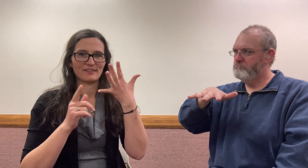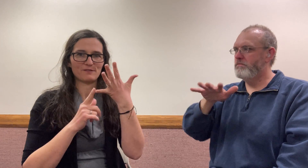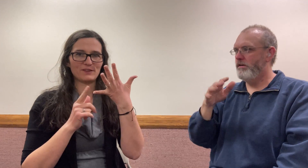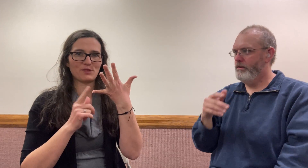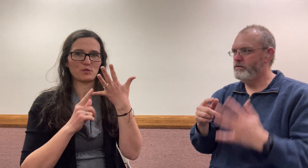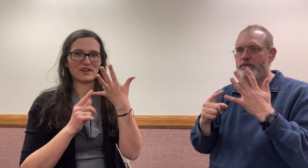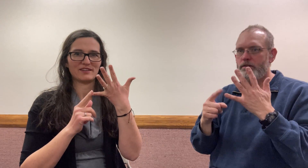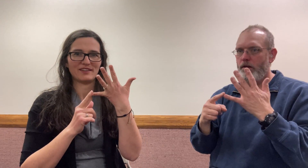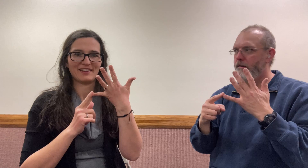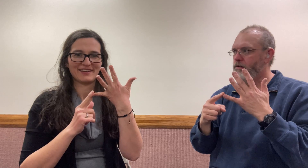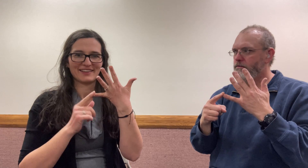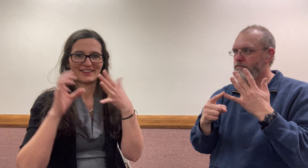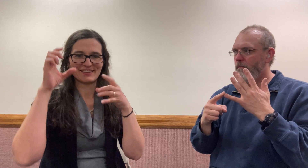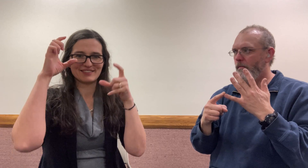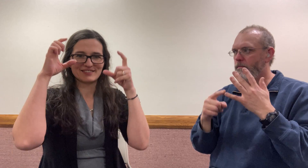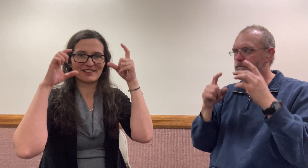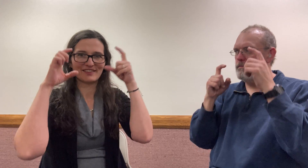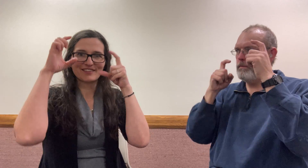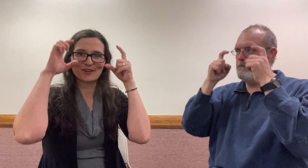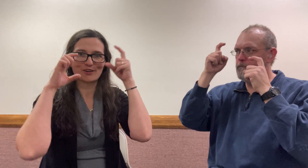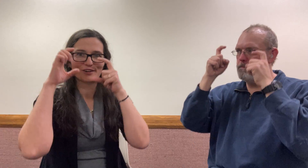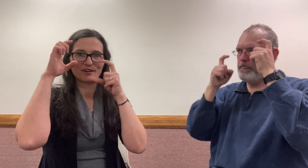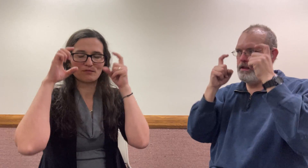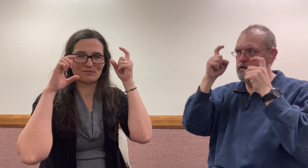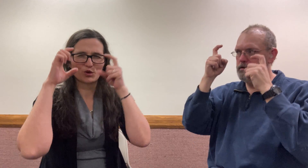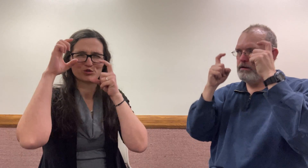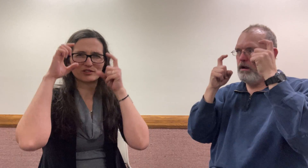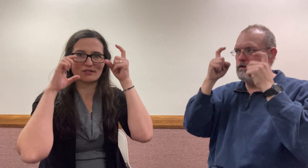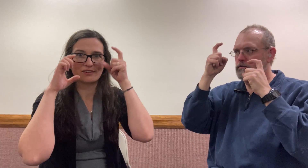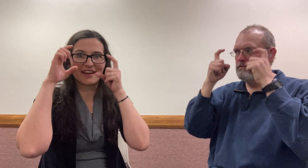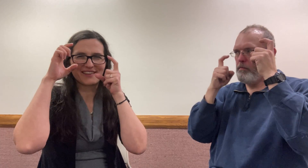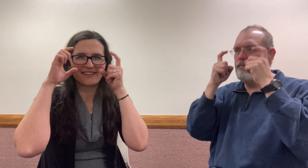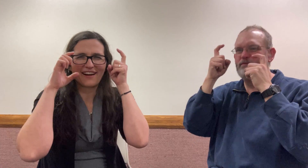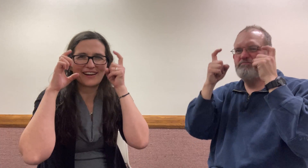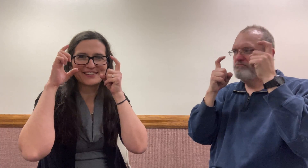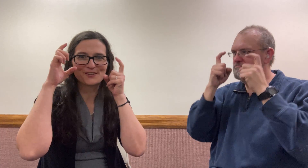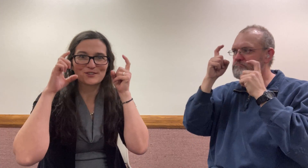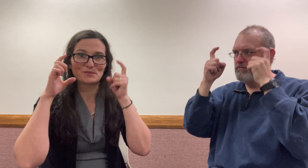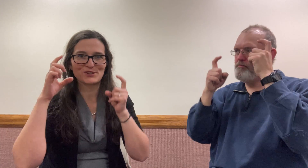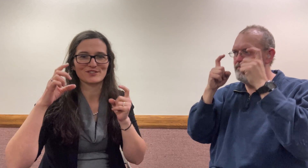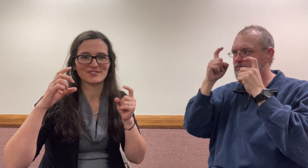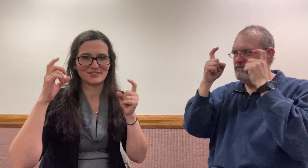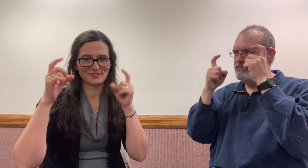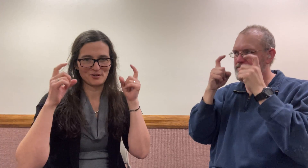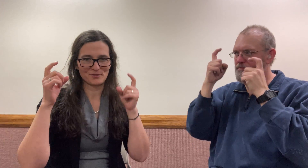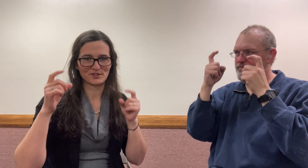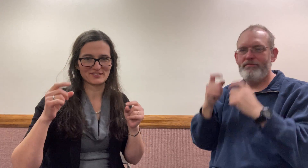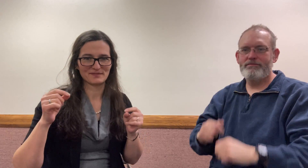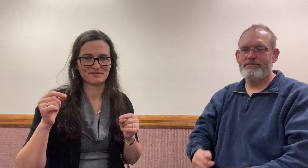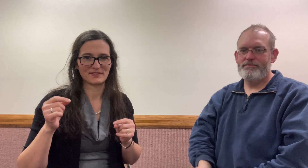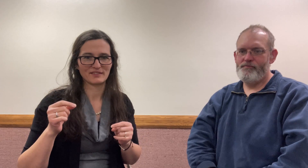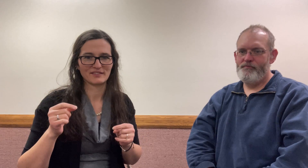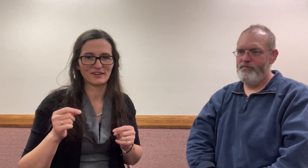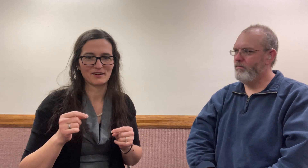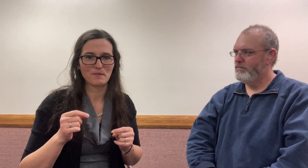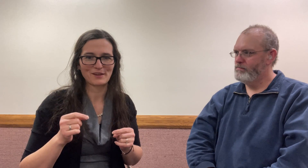the fifth one is your motion, your like your eyes and your expressions and all those things.